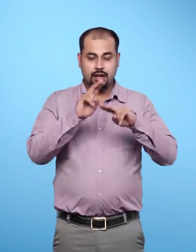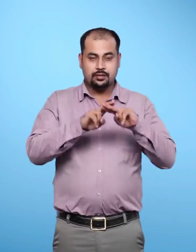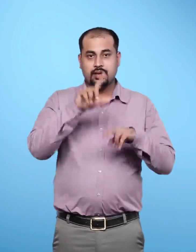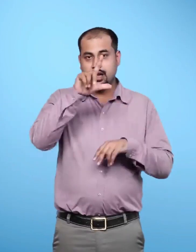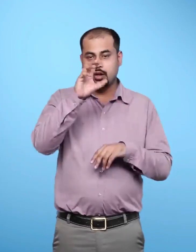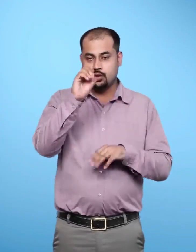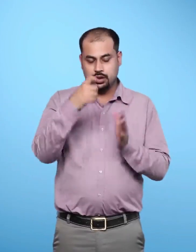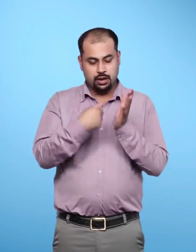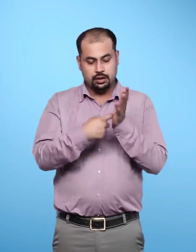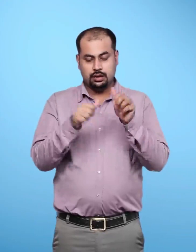Floramma.